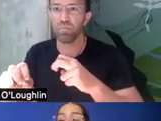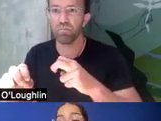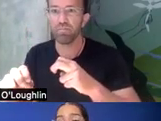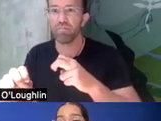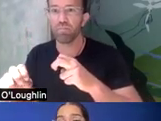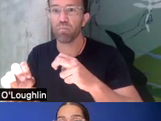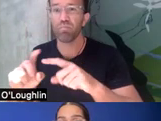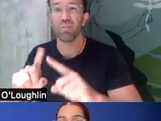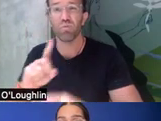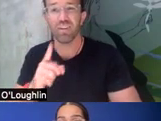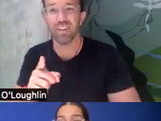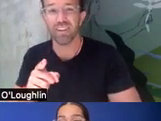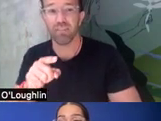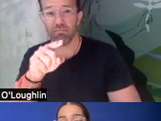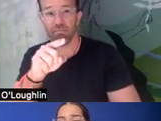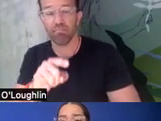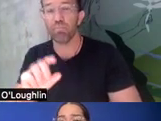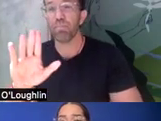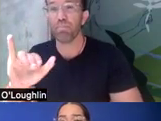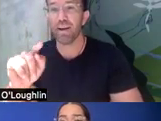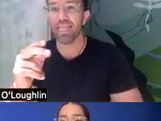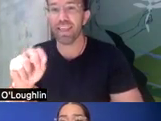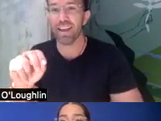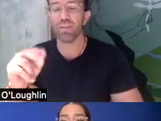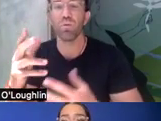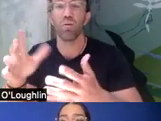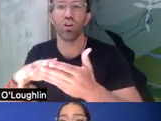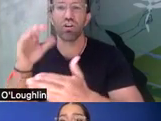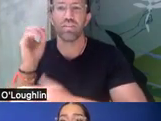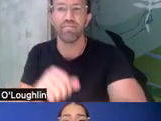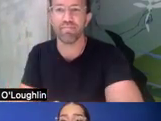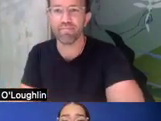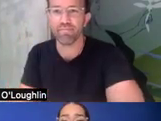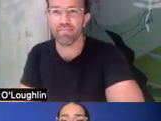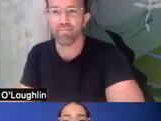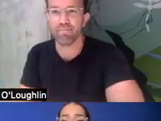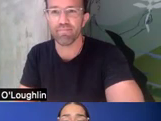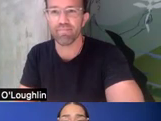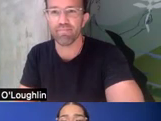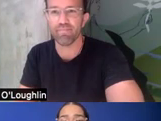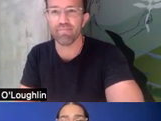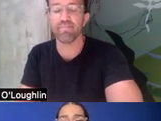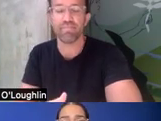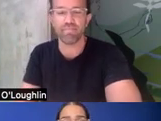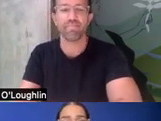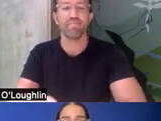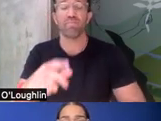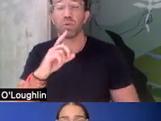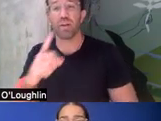So it looks difficult. It may seem difficult, but honestly, by then you have already learned